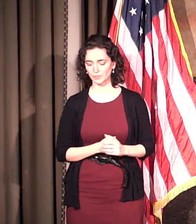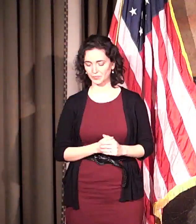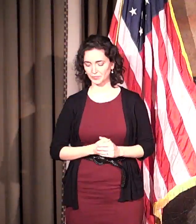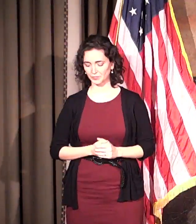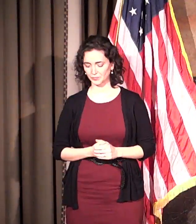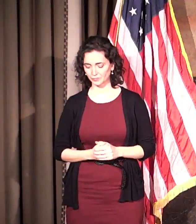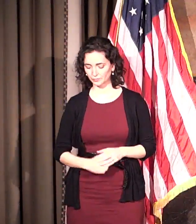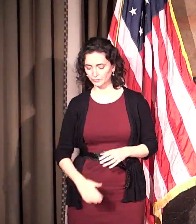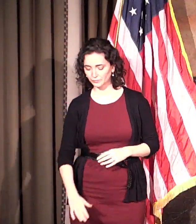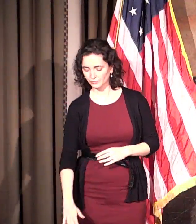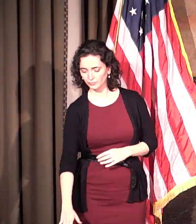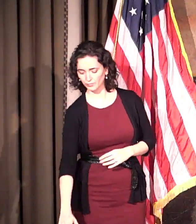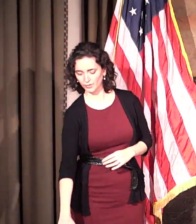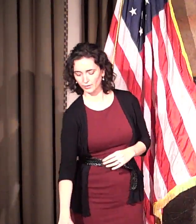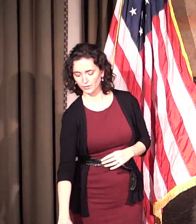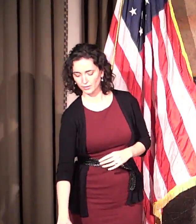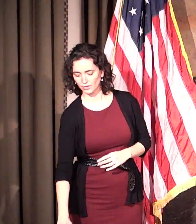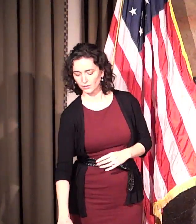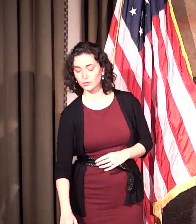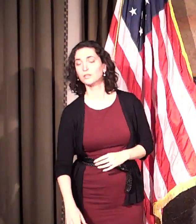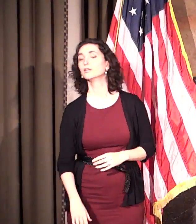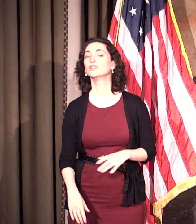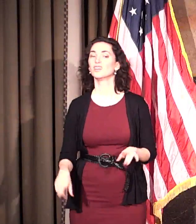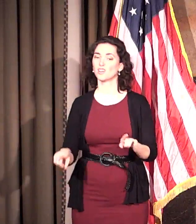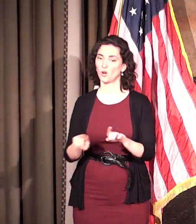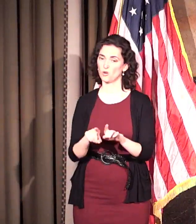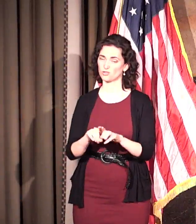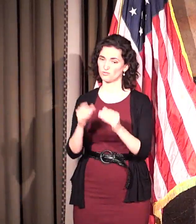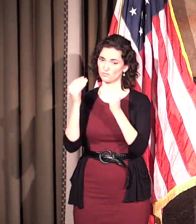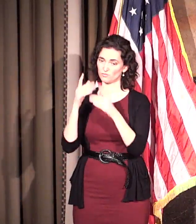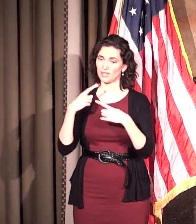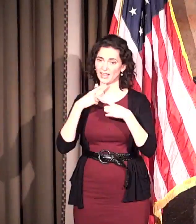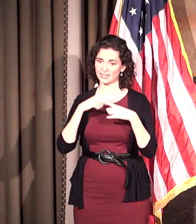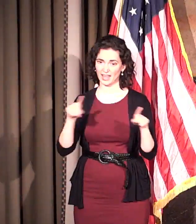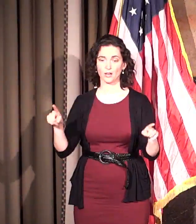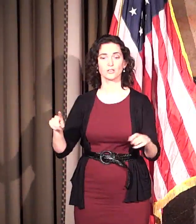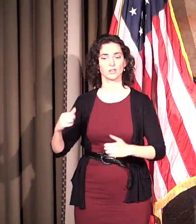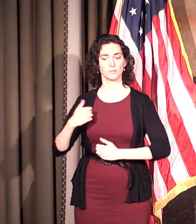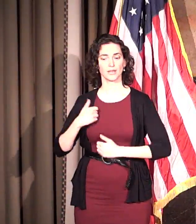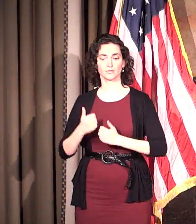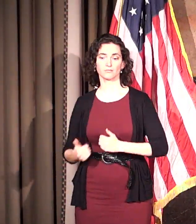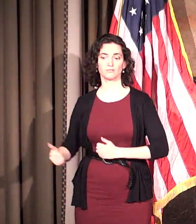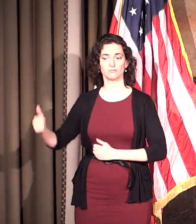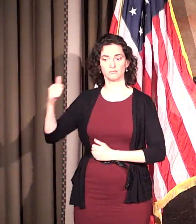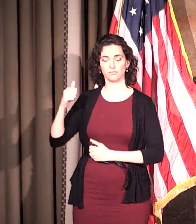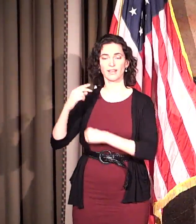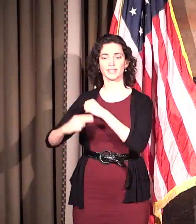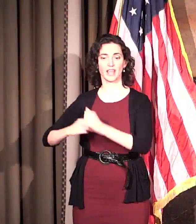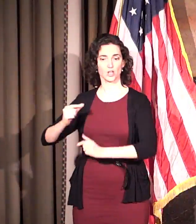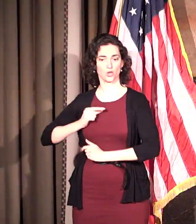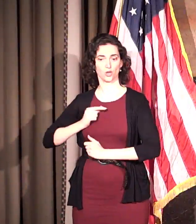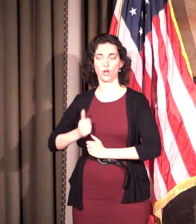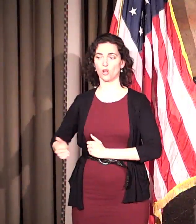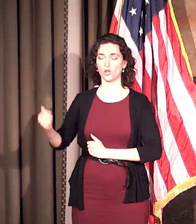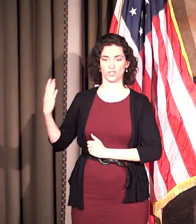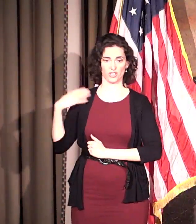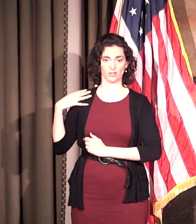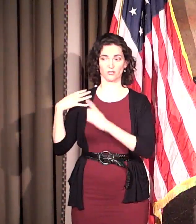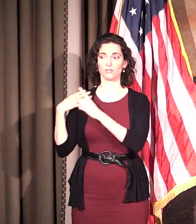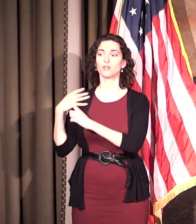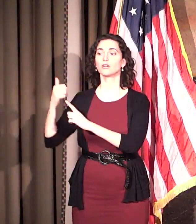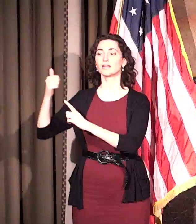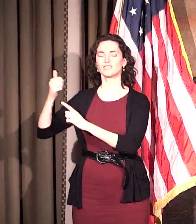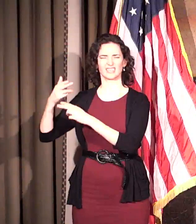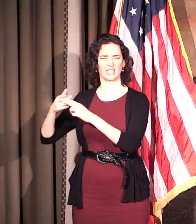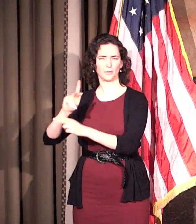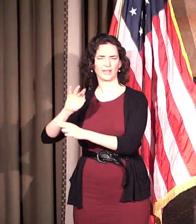Also, I did want to announce today that General Keith Waddell, the Adjutant General of the Louisiana National Guard, has announced that he tested